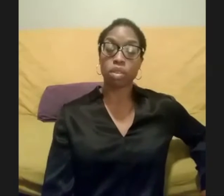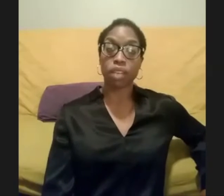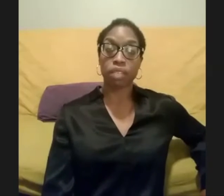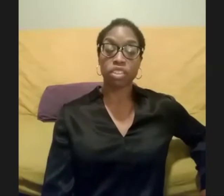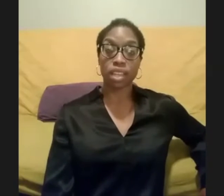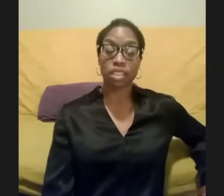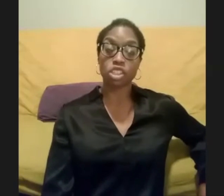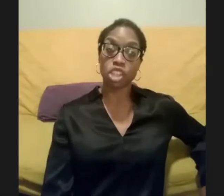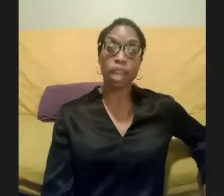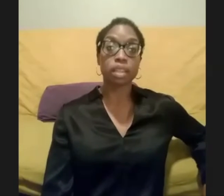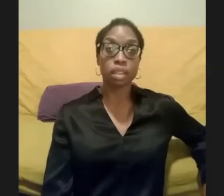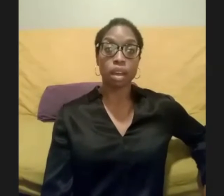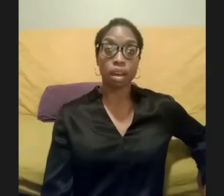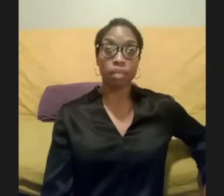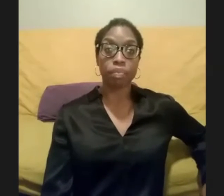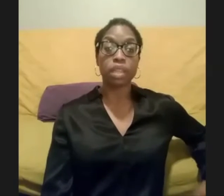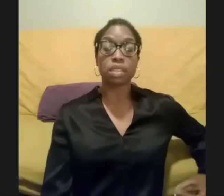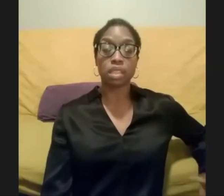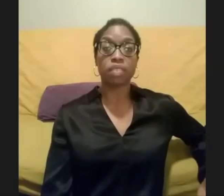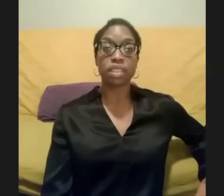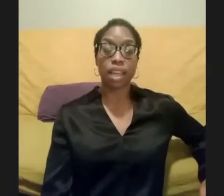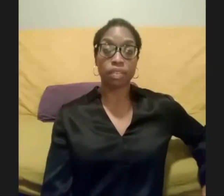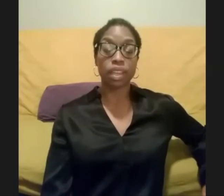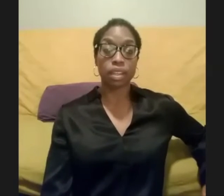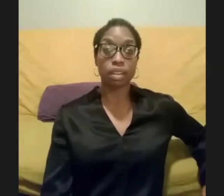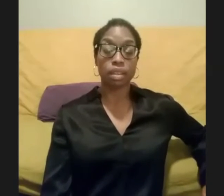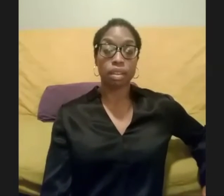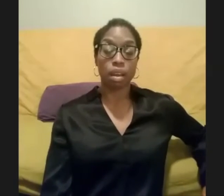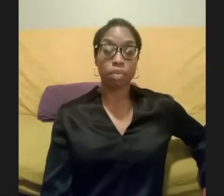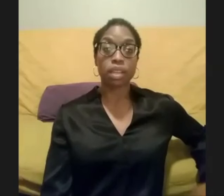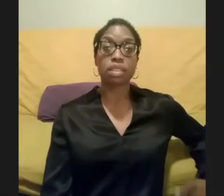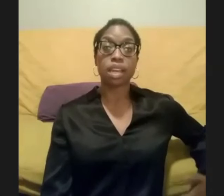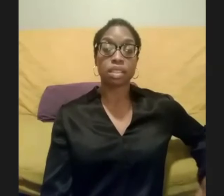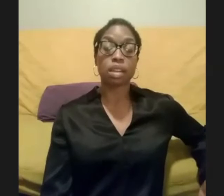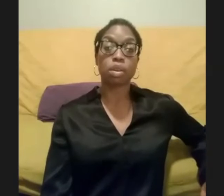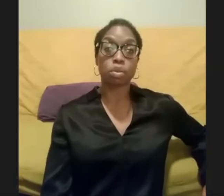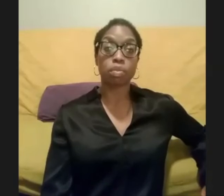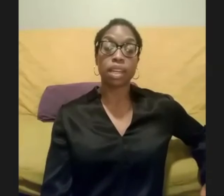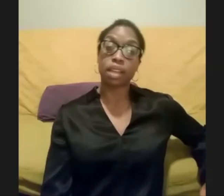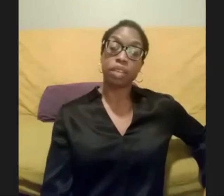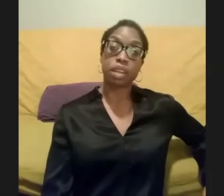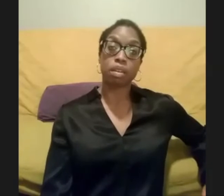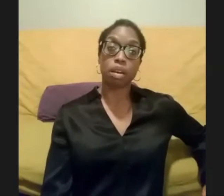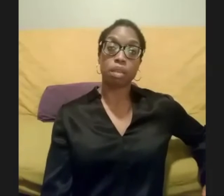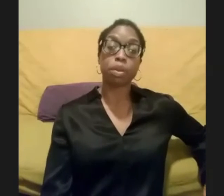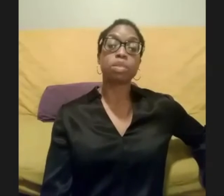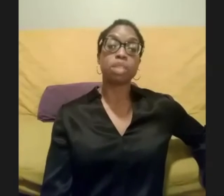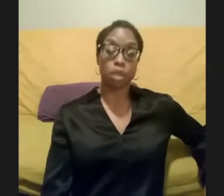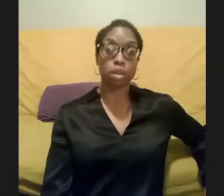CA-125 test and check to see if it's elevated, because that isn't normally an elevated protein marker, but